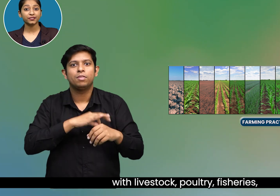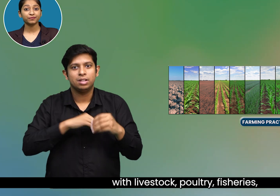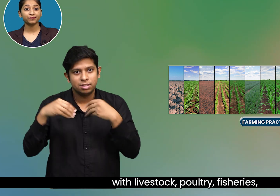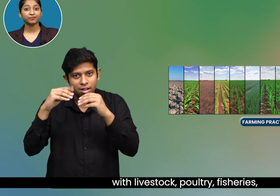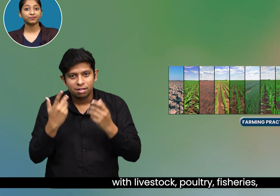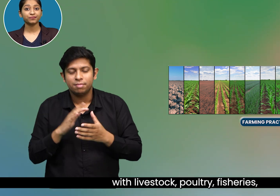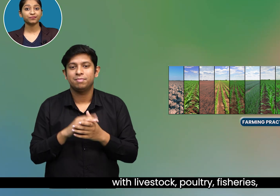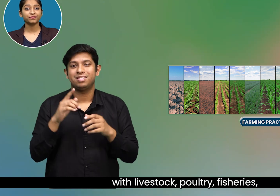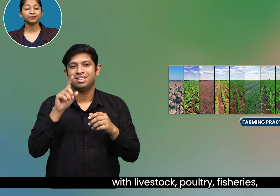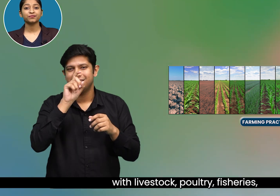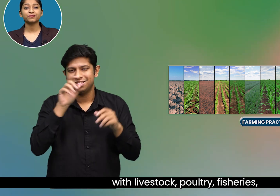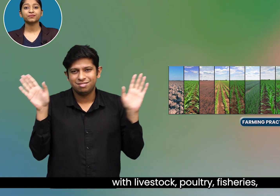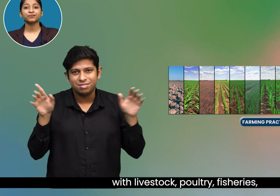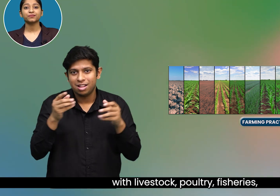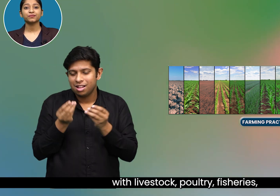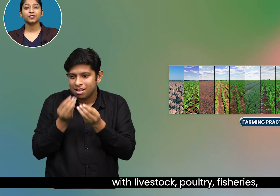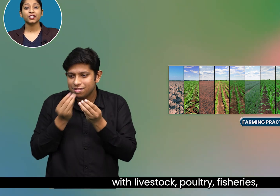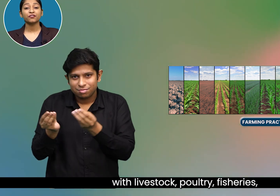poultry,